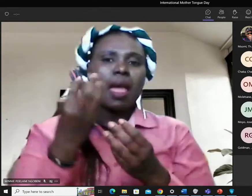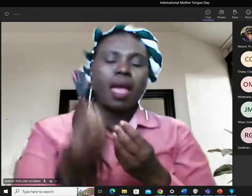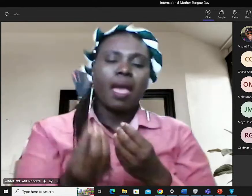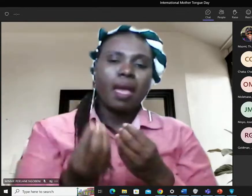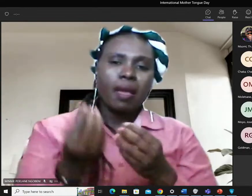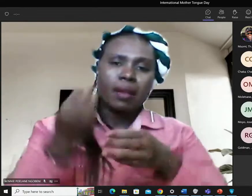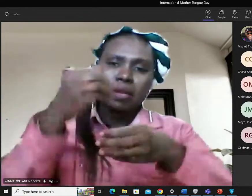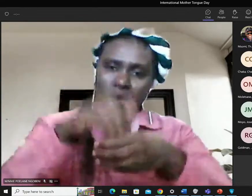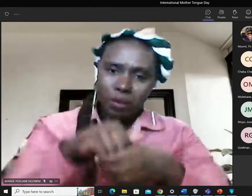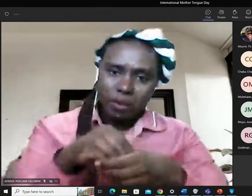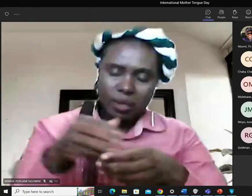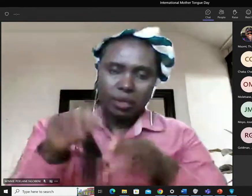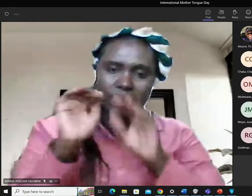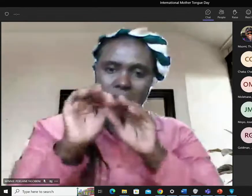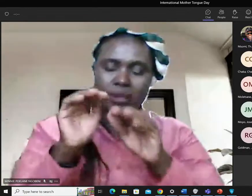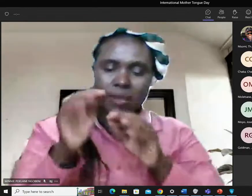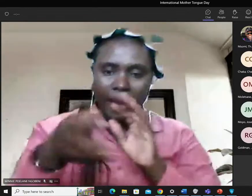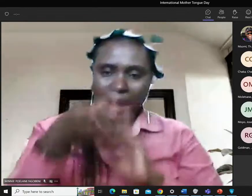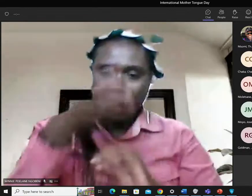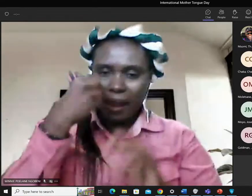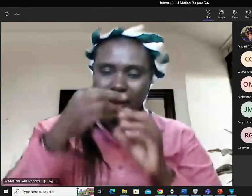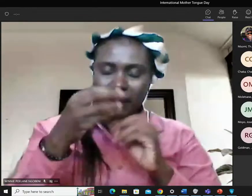in teaching and learning, transformative